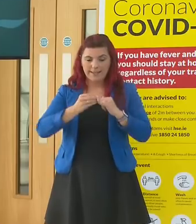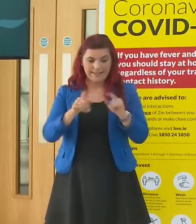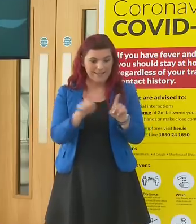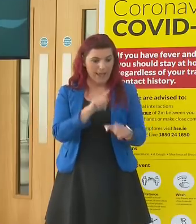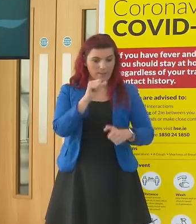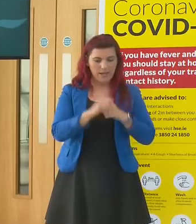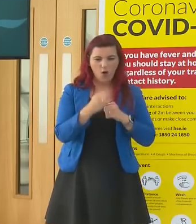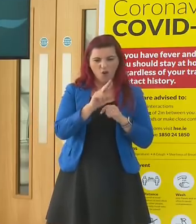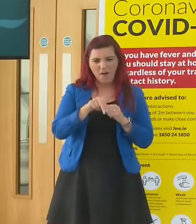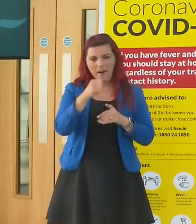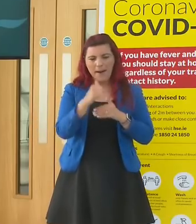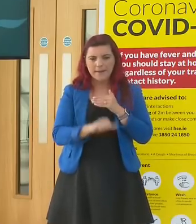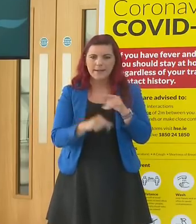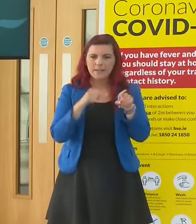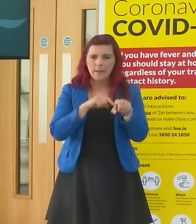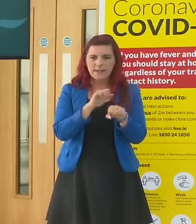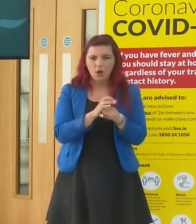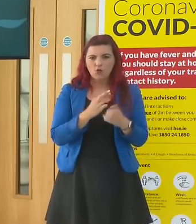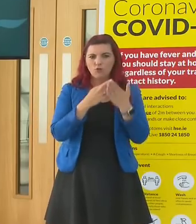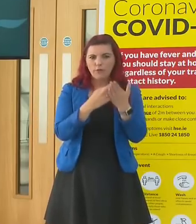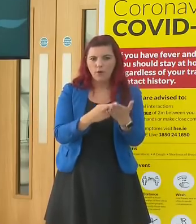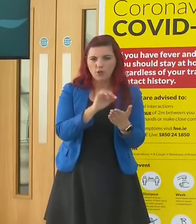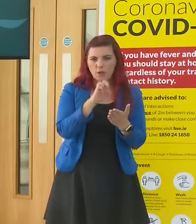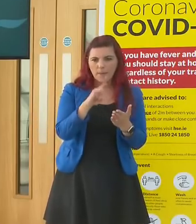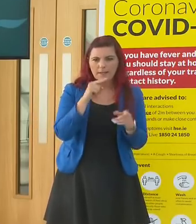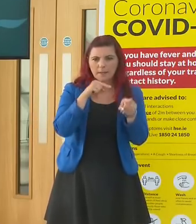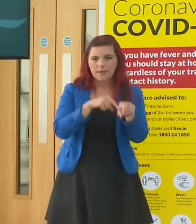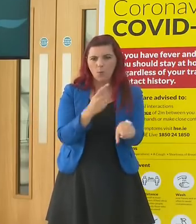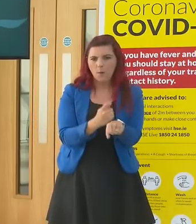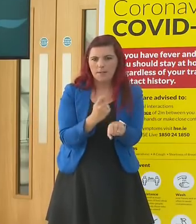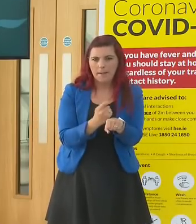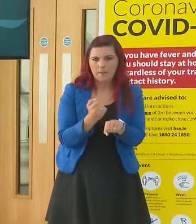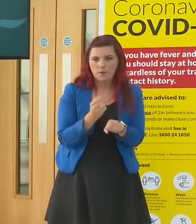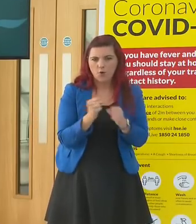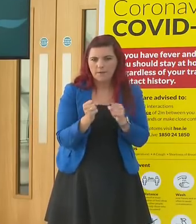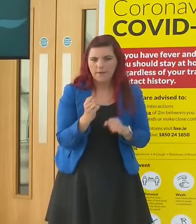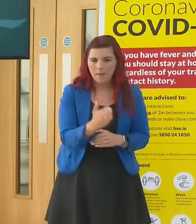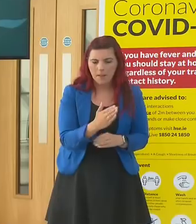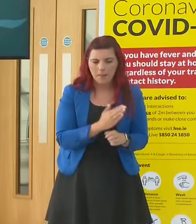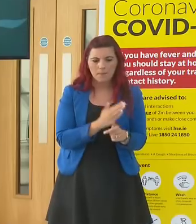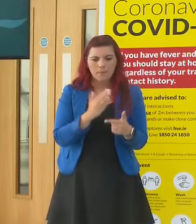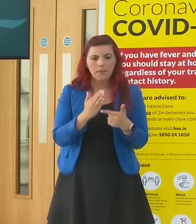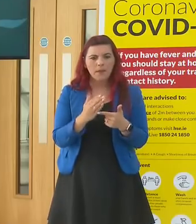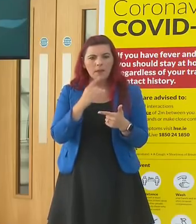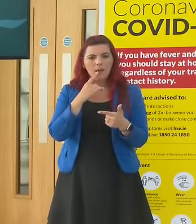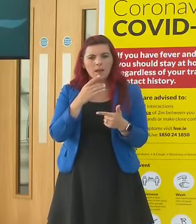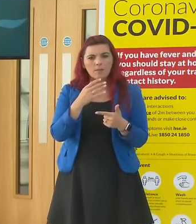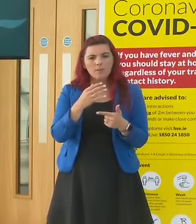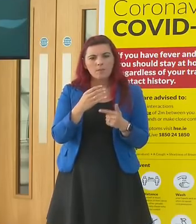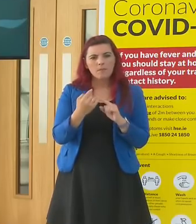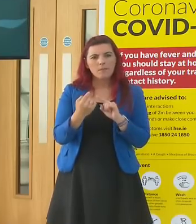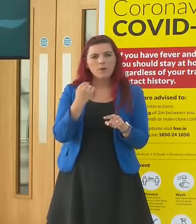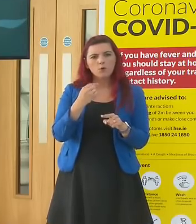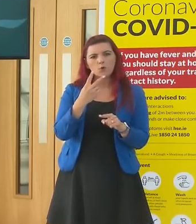day, generally depending on a person's availability. We took over